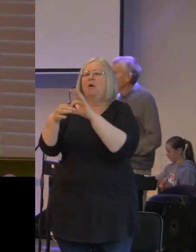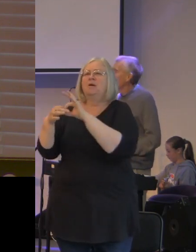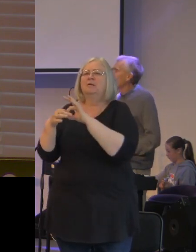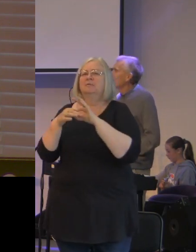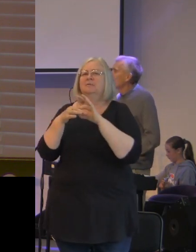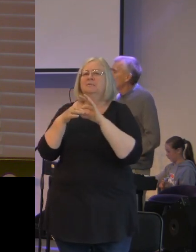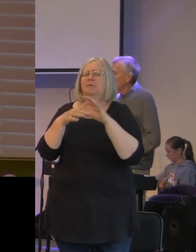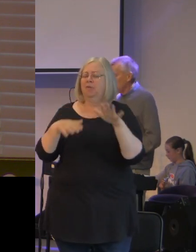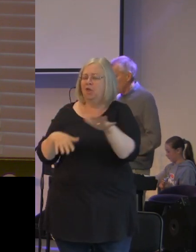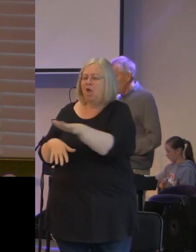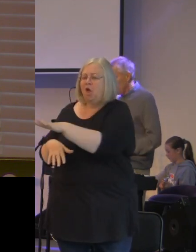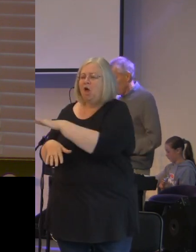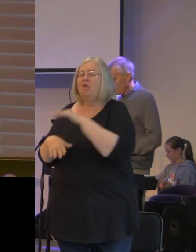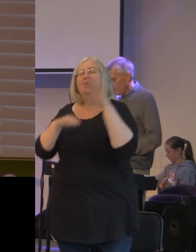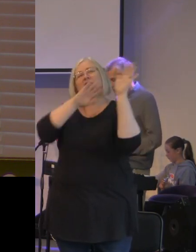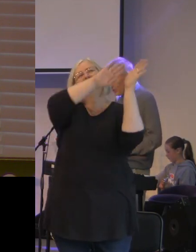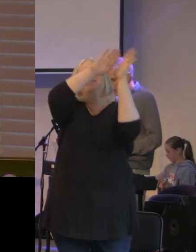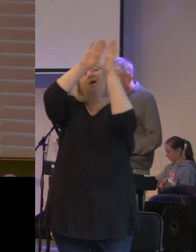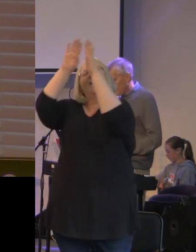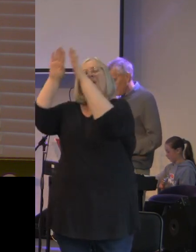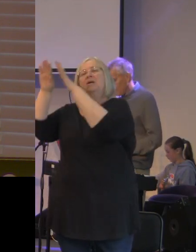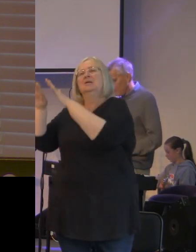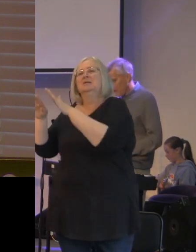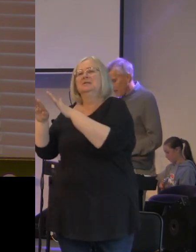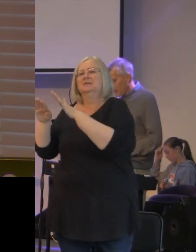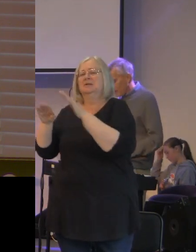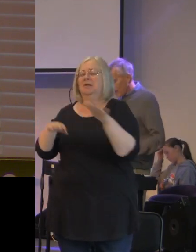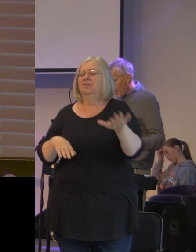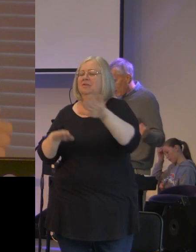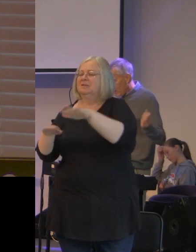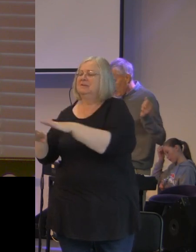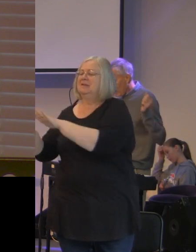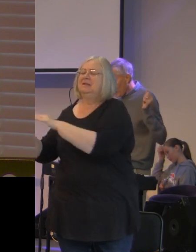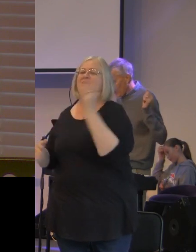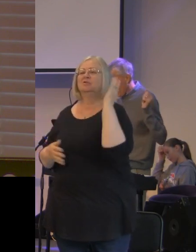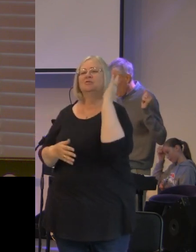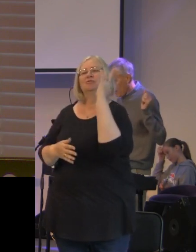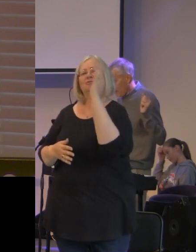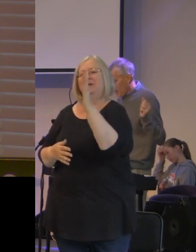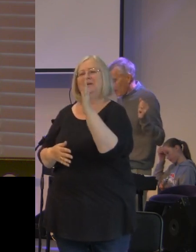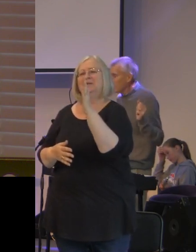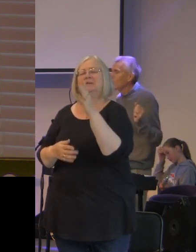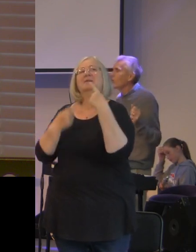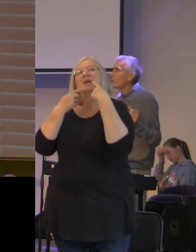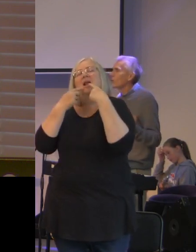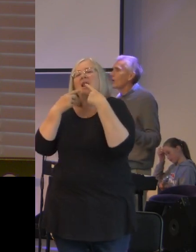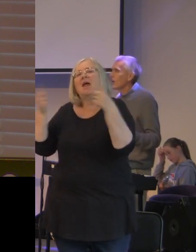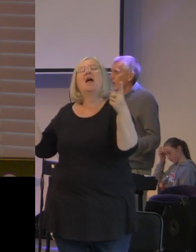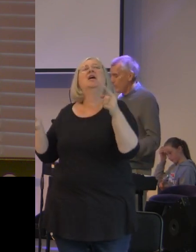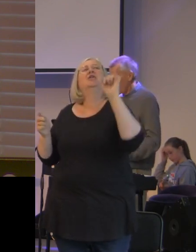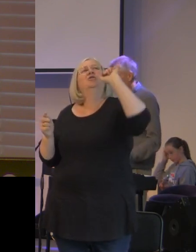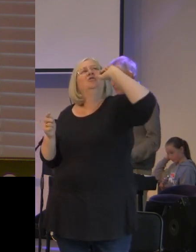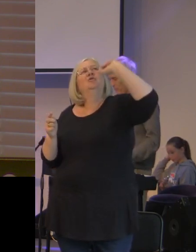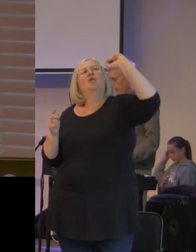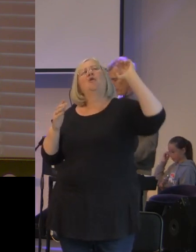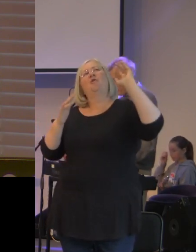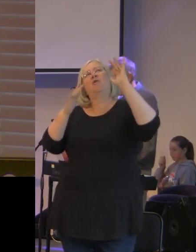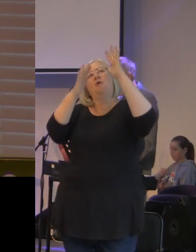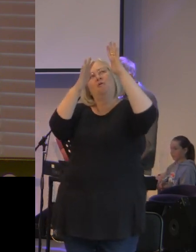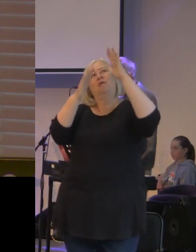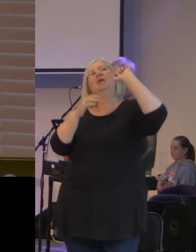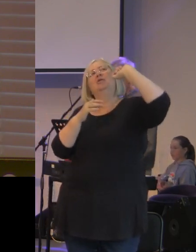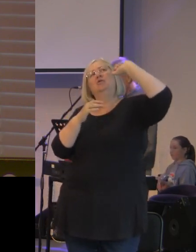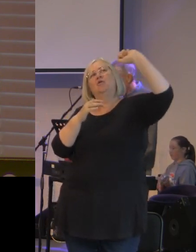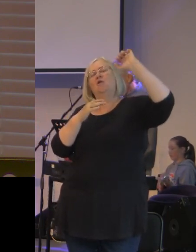seas, the fields, the trees, in declaring your glory and your great love.